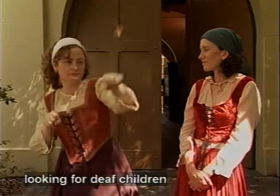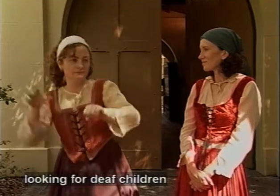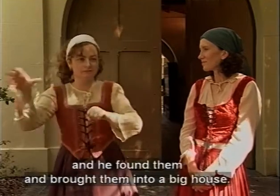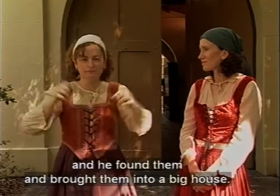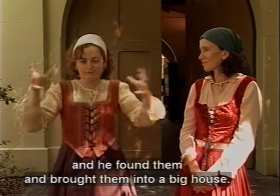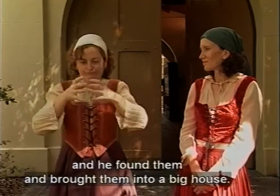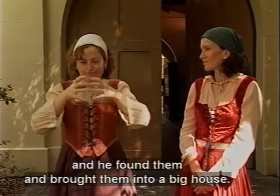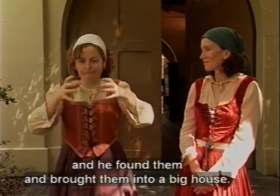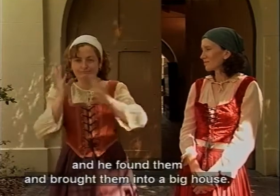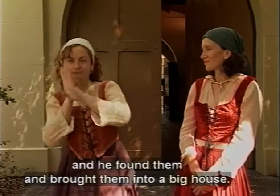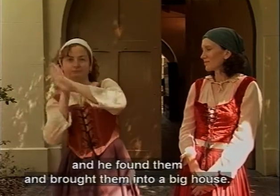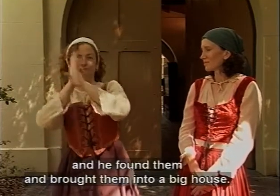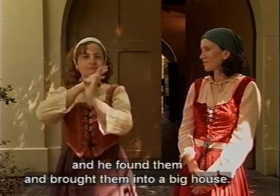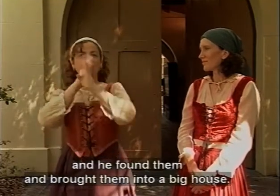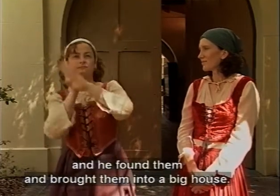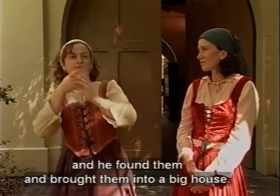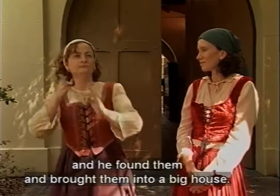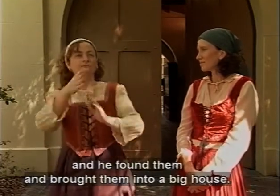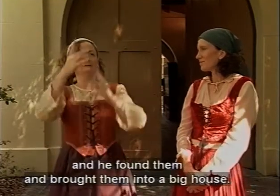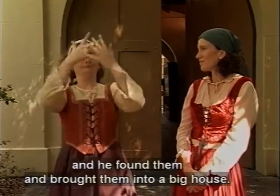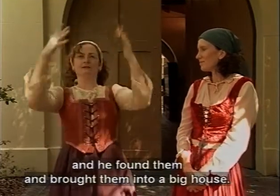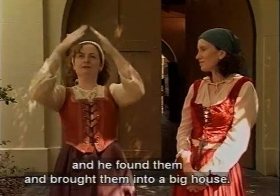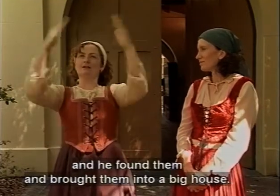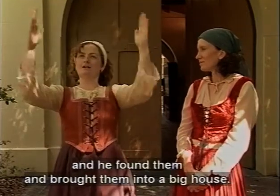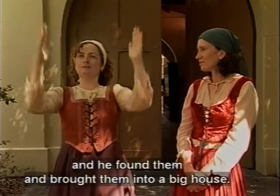children, and he found them one by one and brought them into a big house.